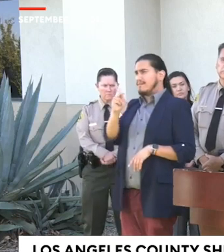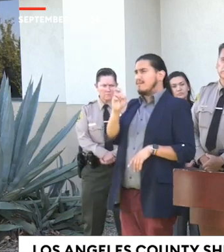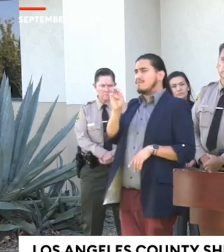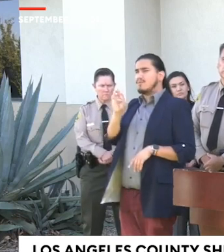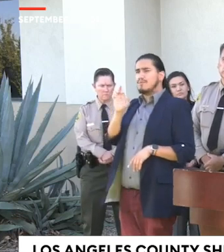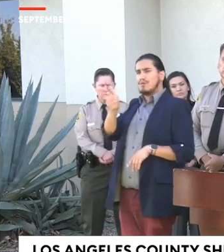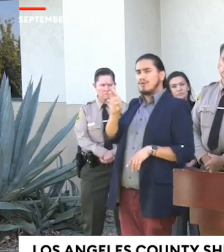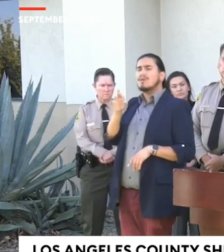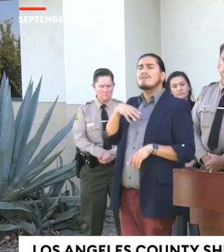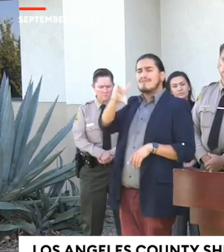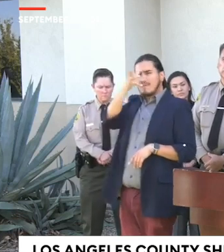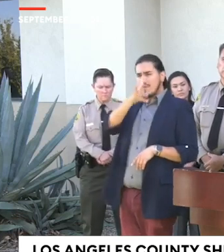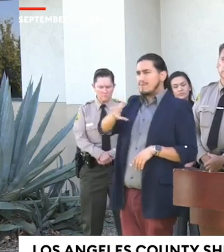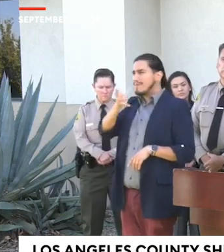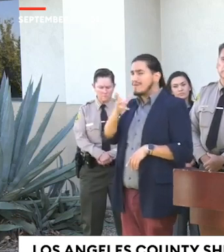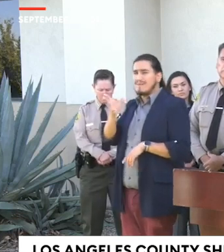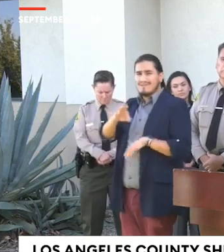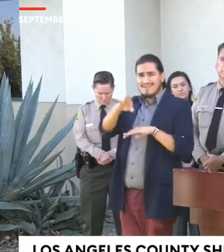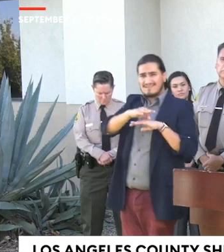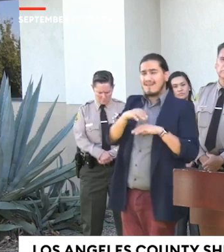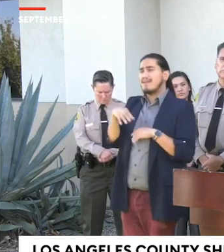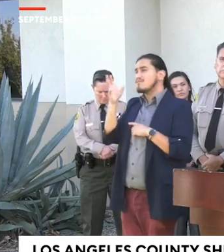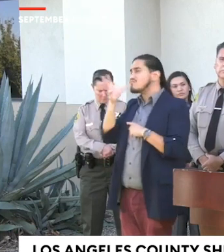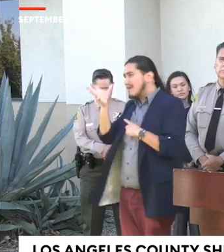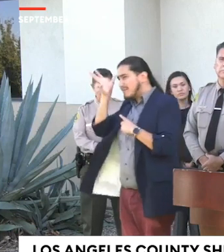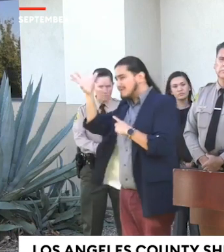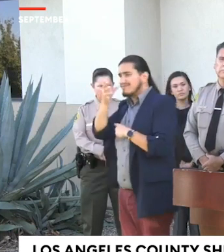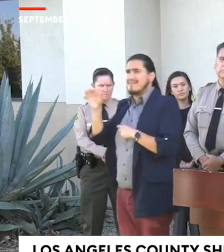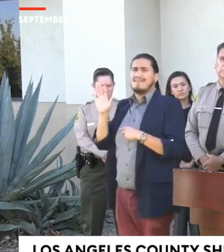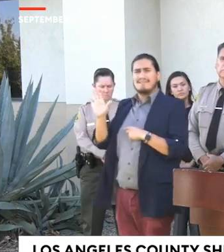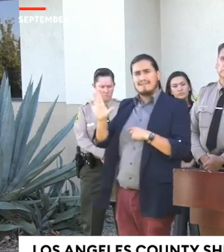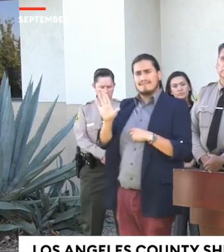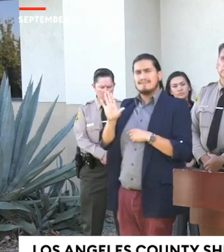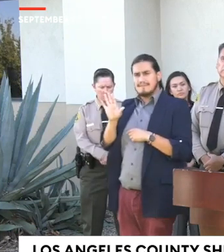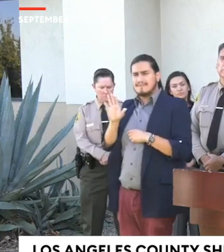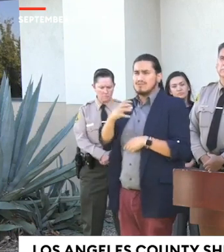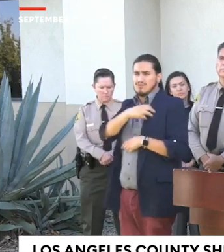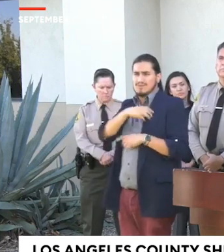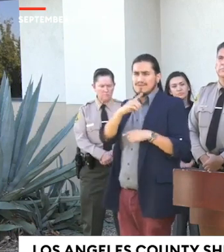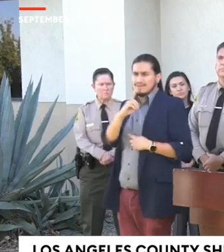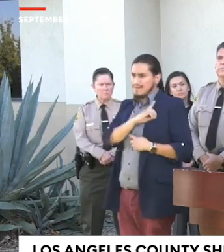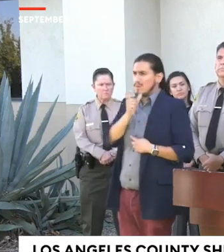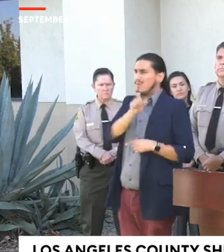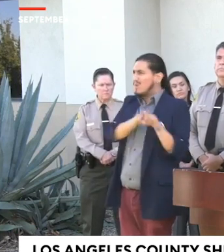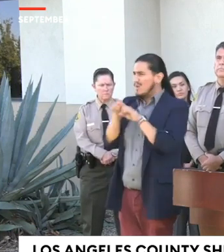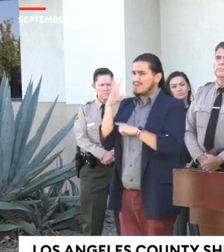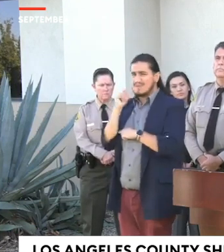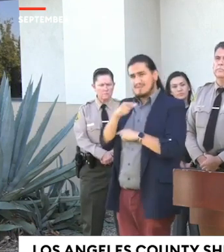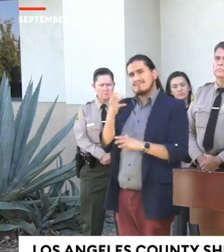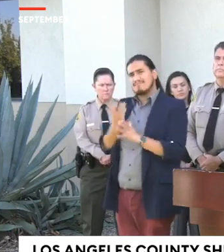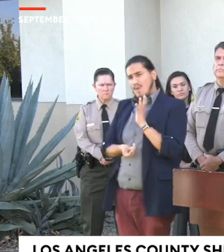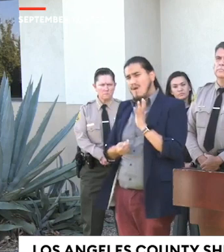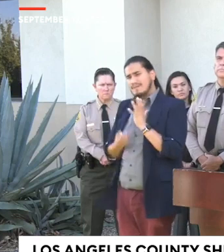father, fiance, and grandparents, and his fellow sheriff's deputies who must also deal with this terrible